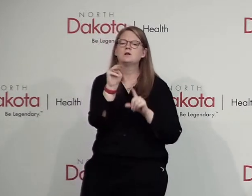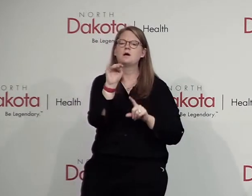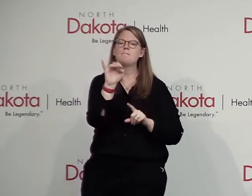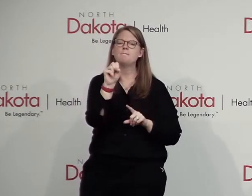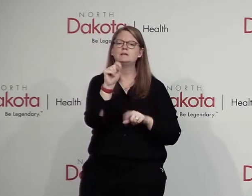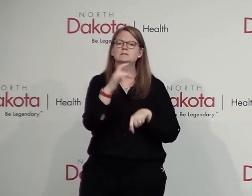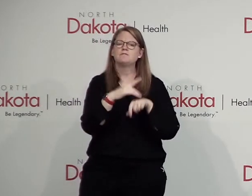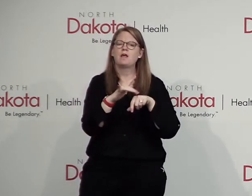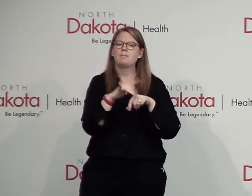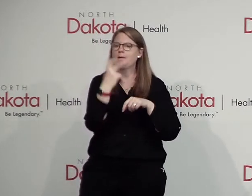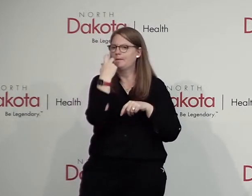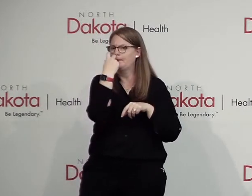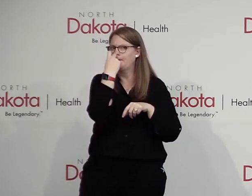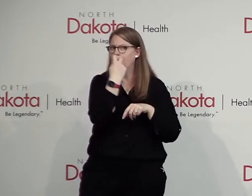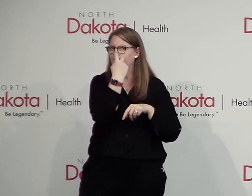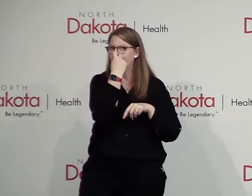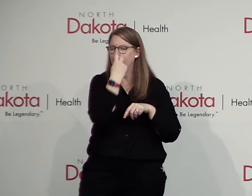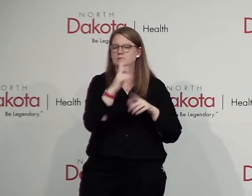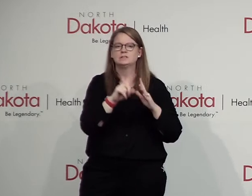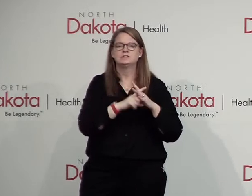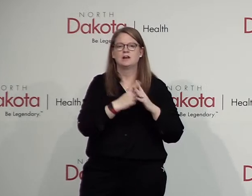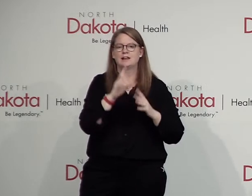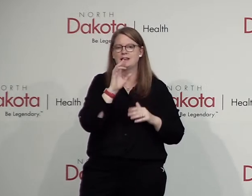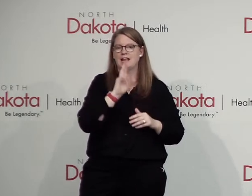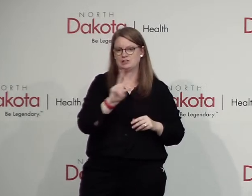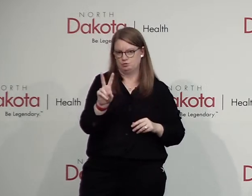available starting at the age of 2.